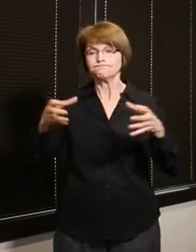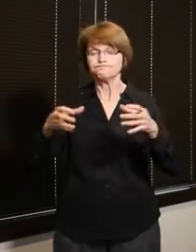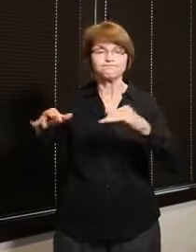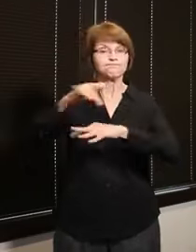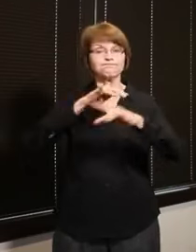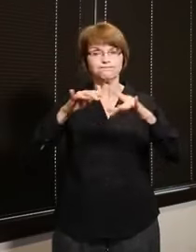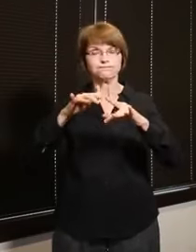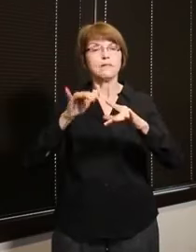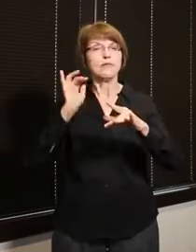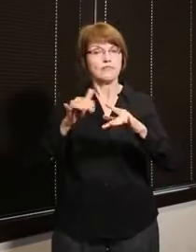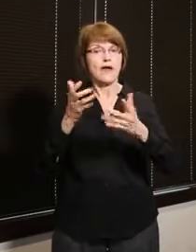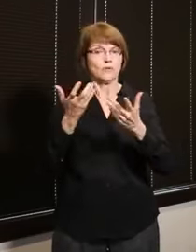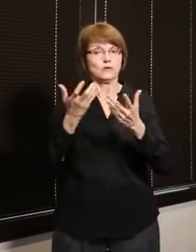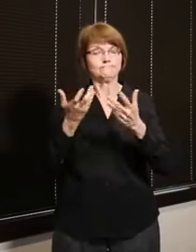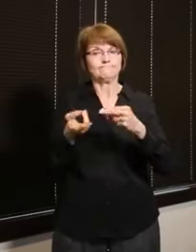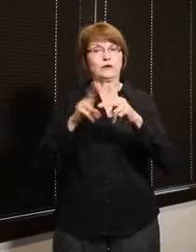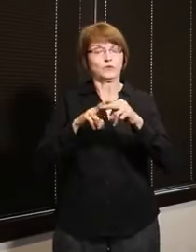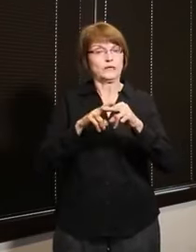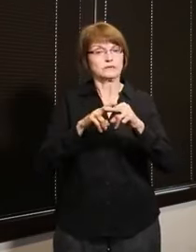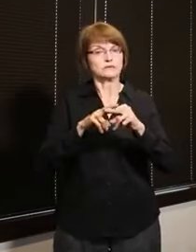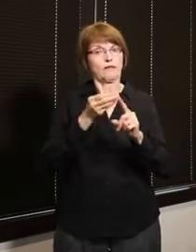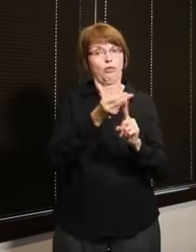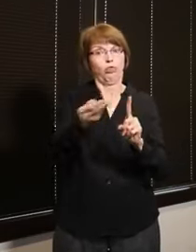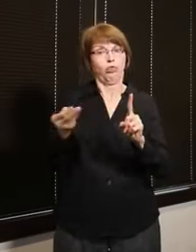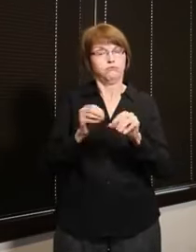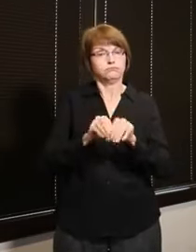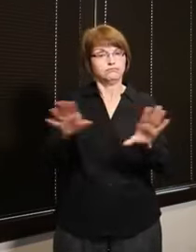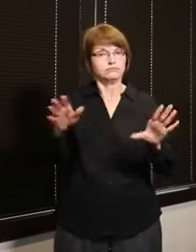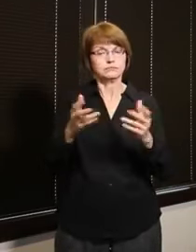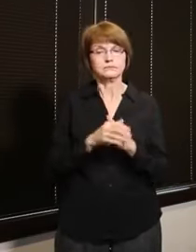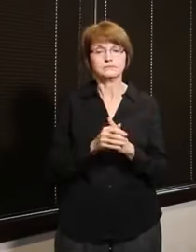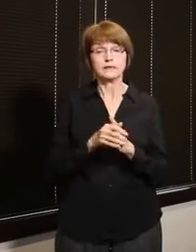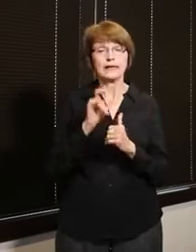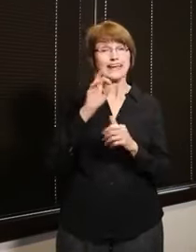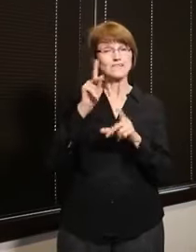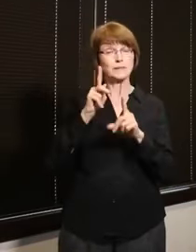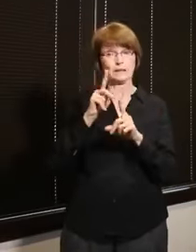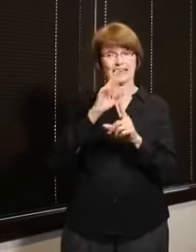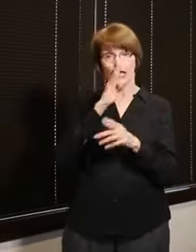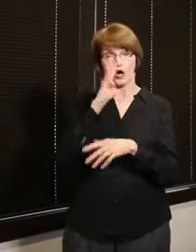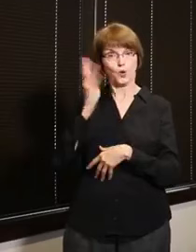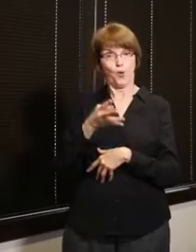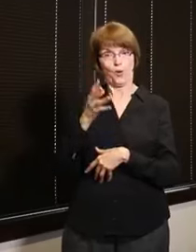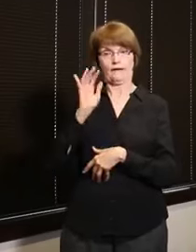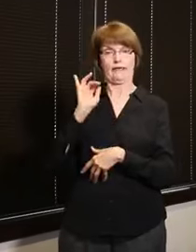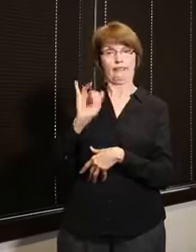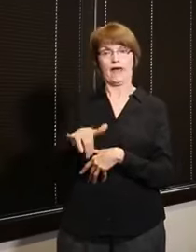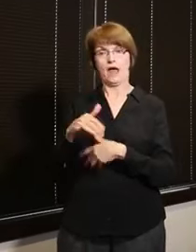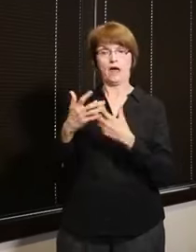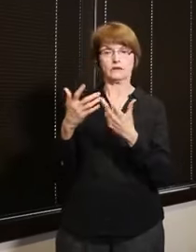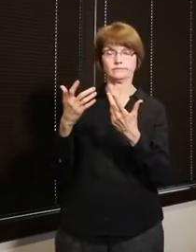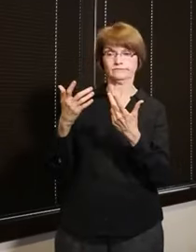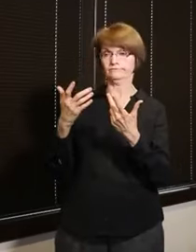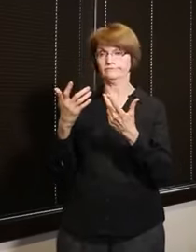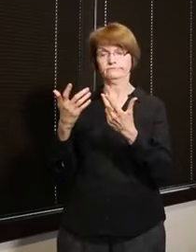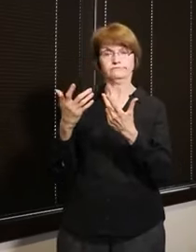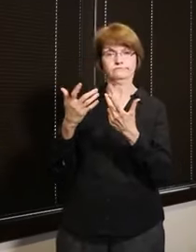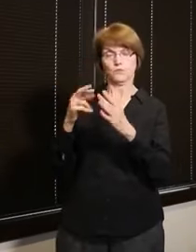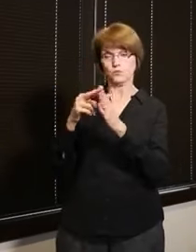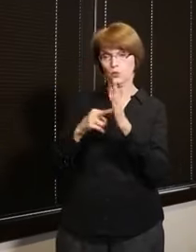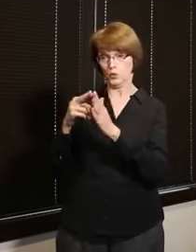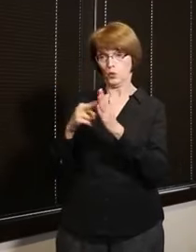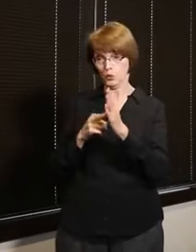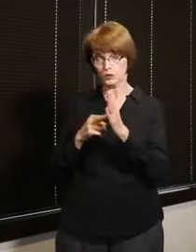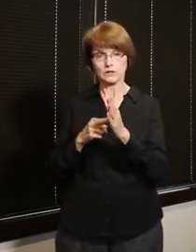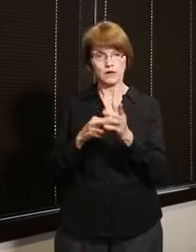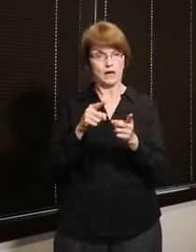reproductive factor. And so we said, well, what would happen if people ignored all of that and we got this reproductive factor moving again? And